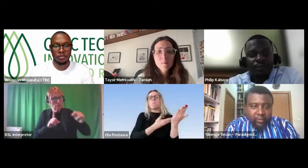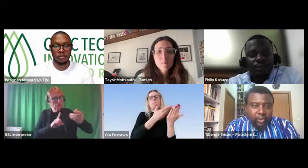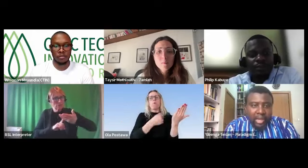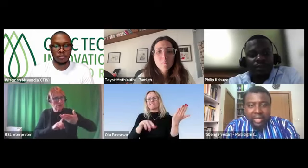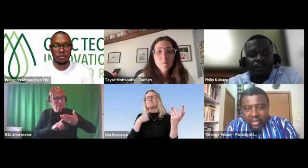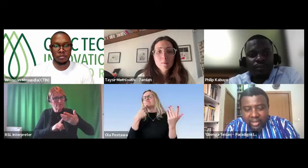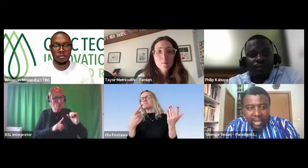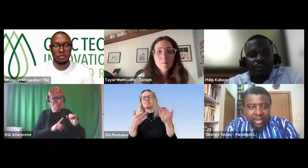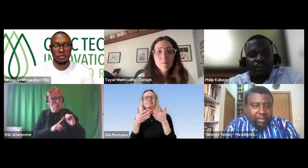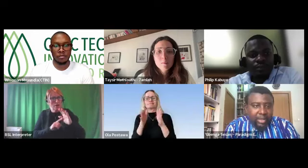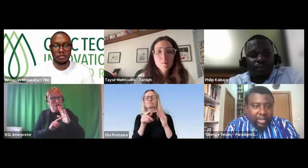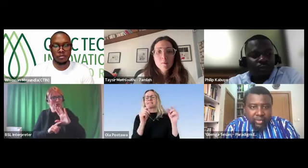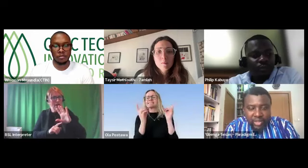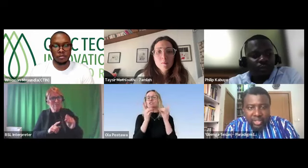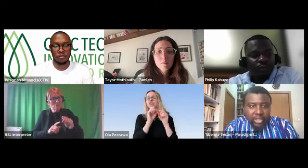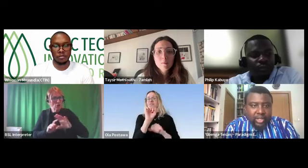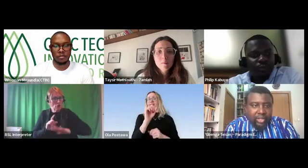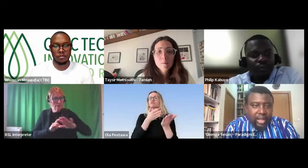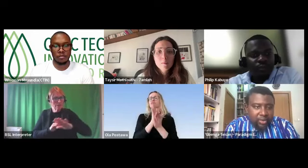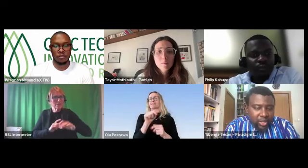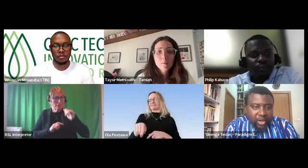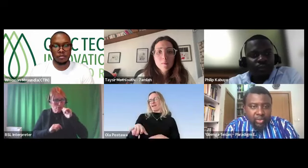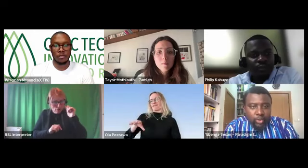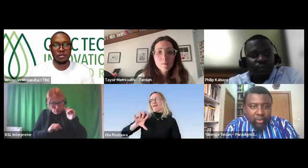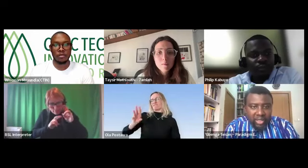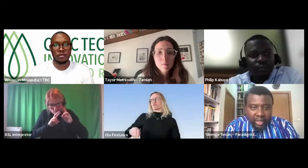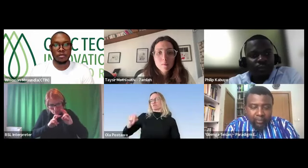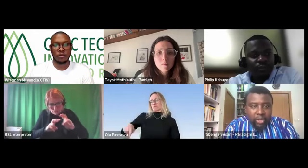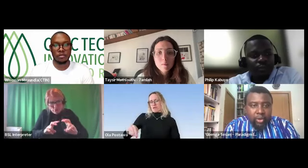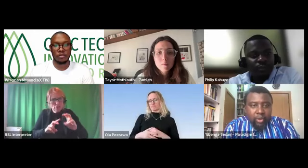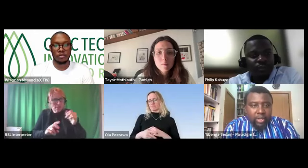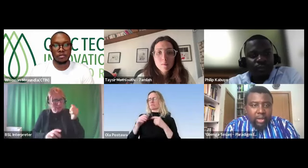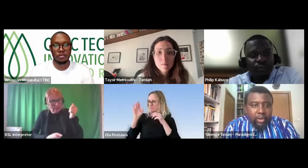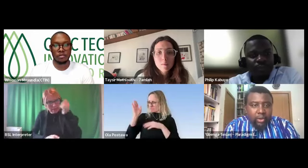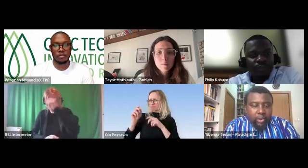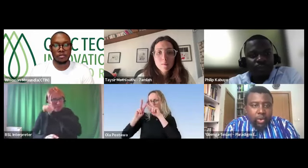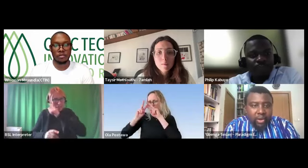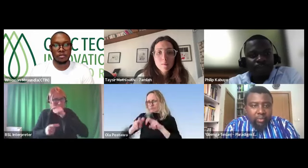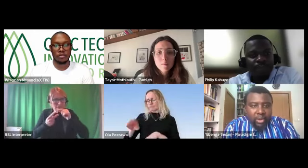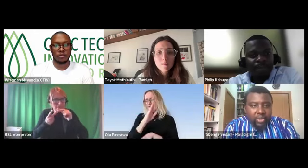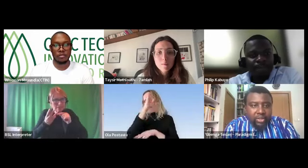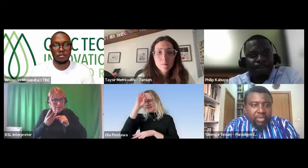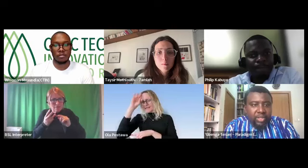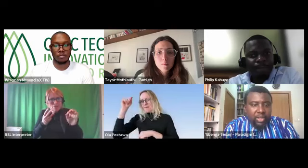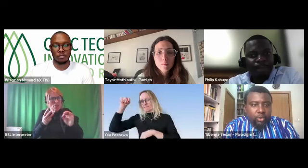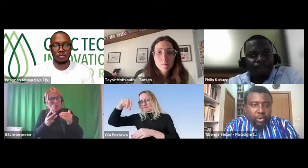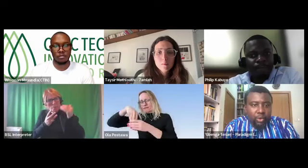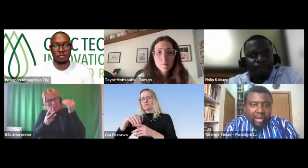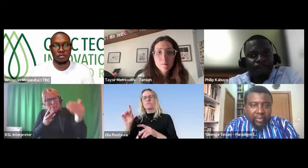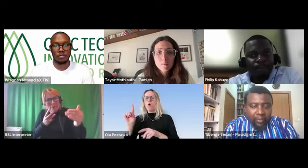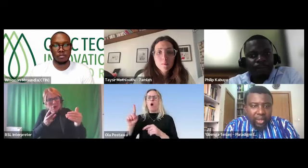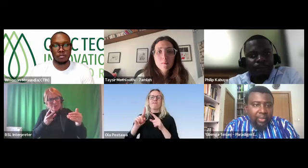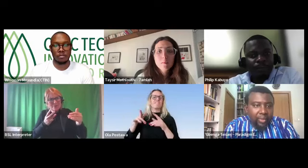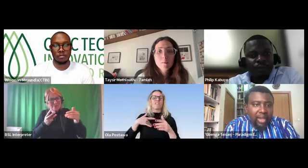4 years. And yes, academics, researchers, and civil society organizations were reading them, but no one beyond the immediate